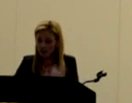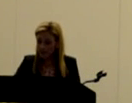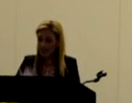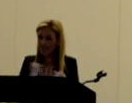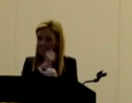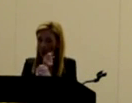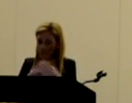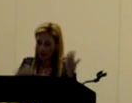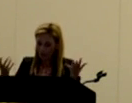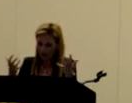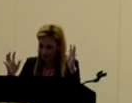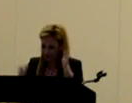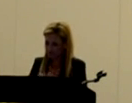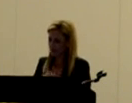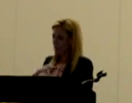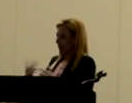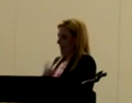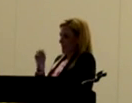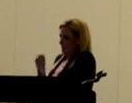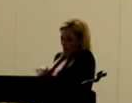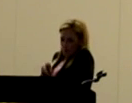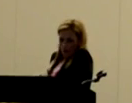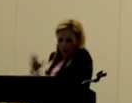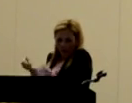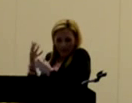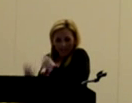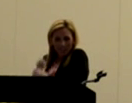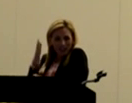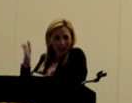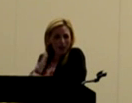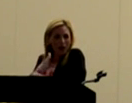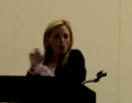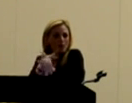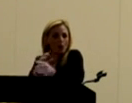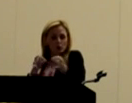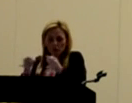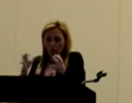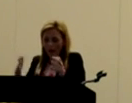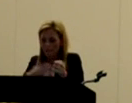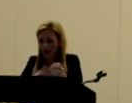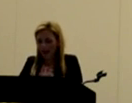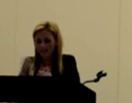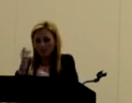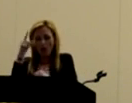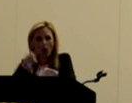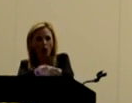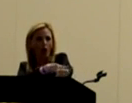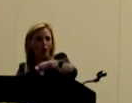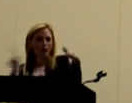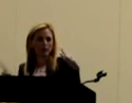Well, eventually, they got what they wanted. My life was so normal that many years later, a reporter described my life as one